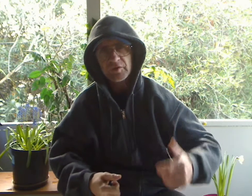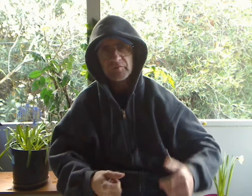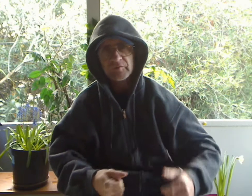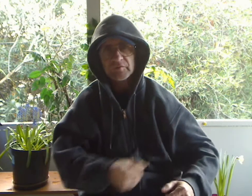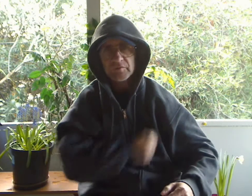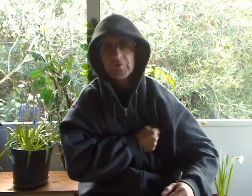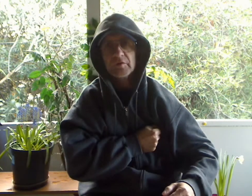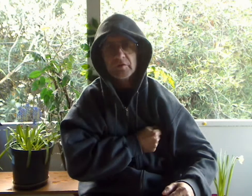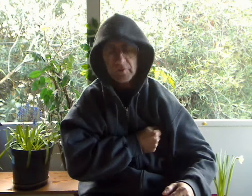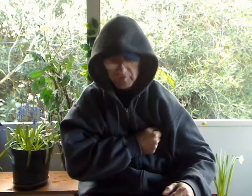forever.